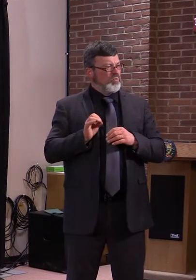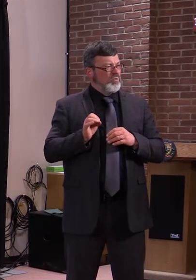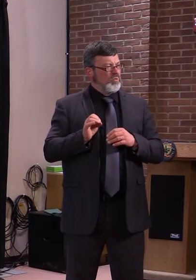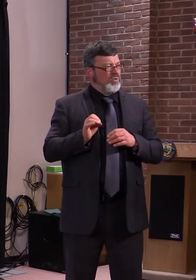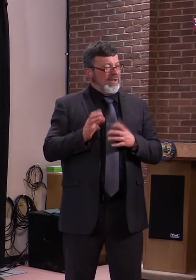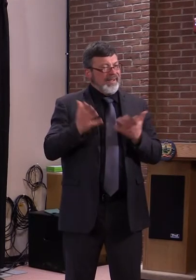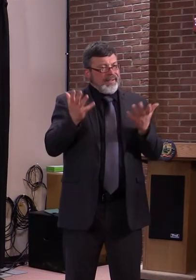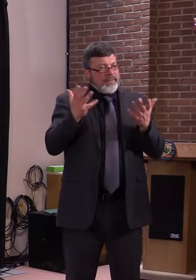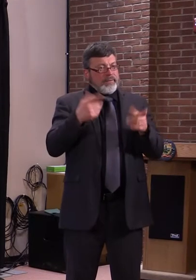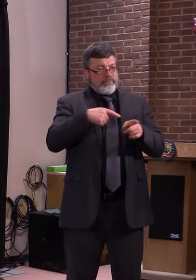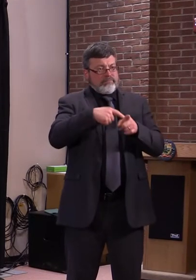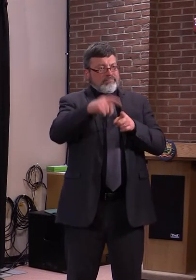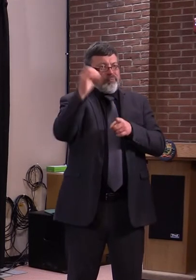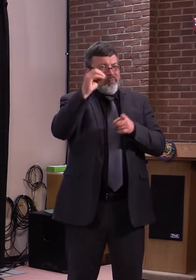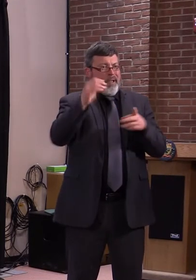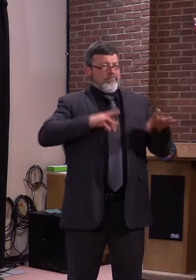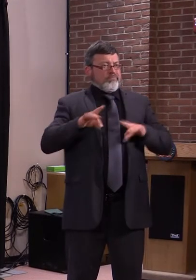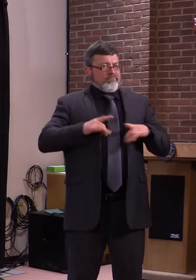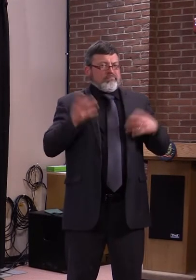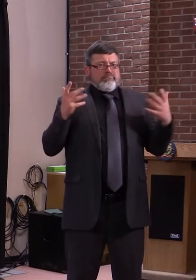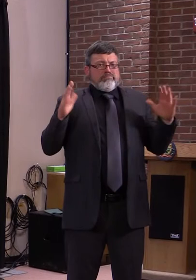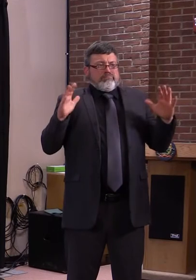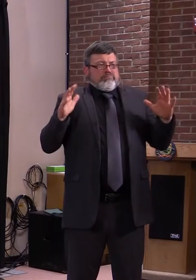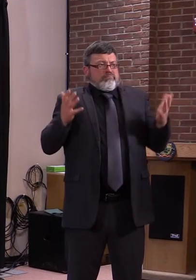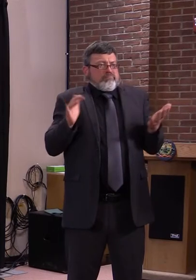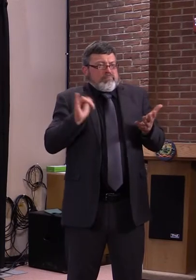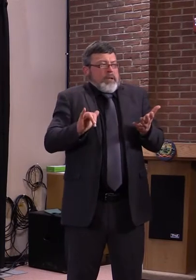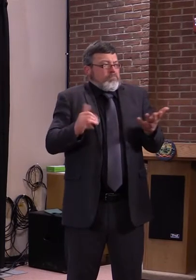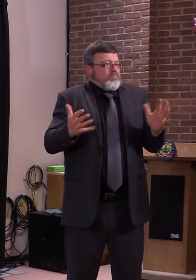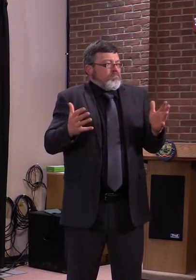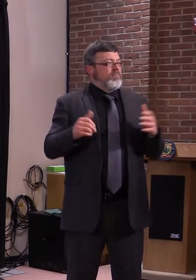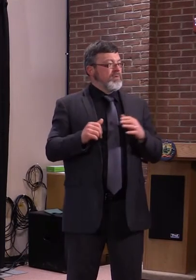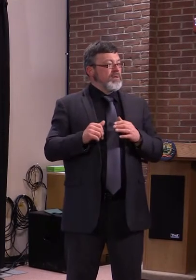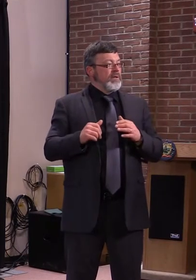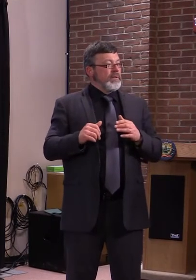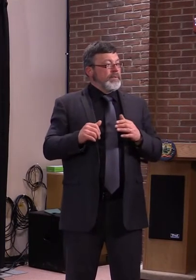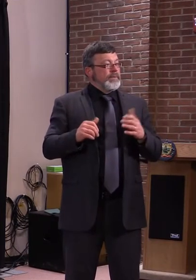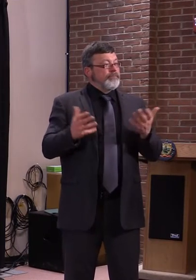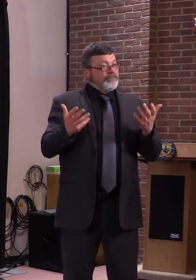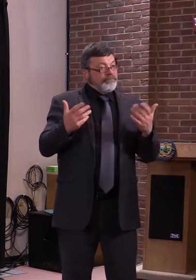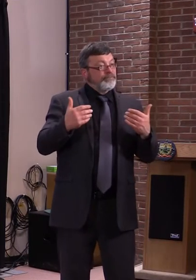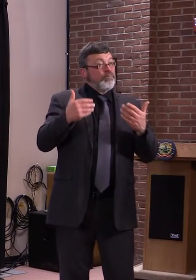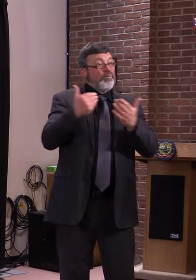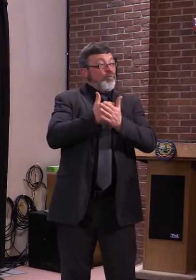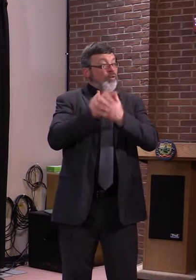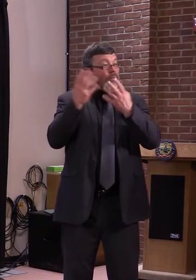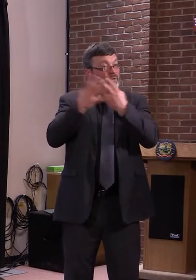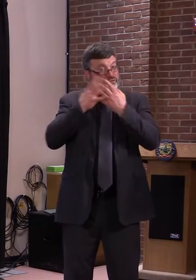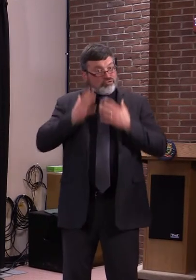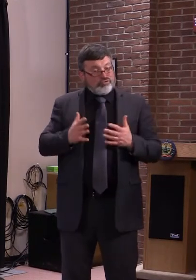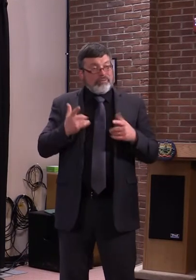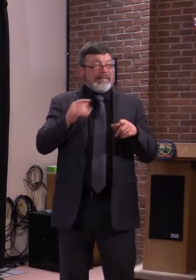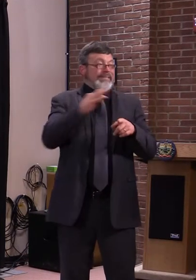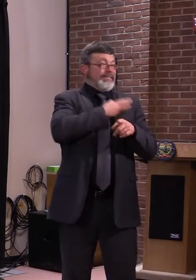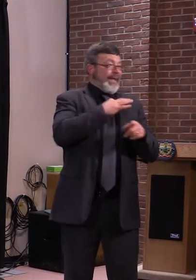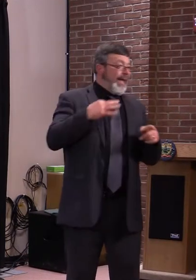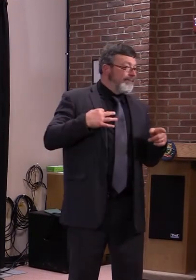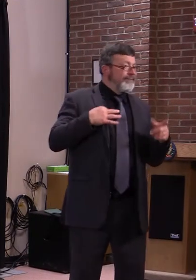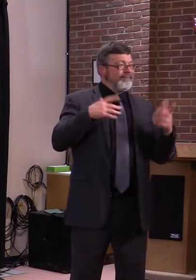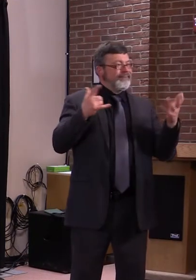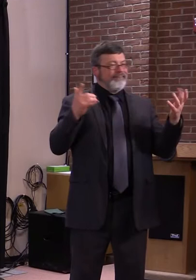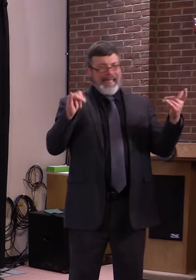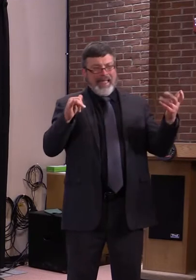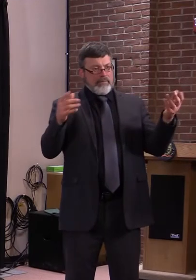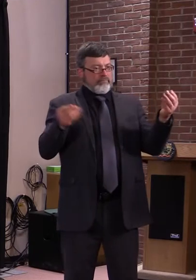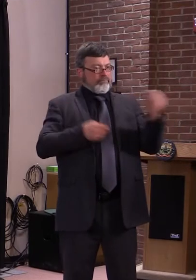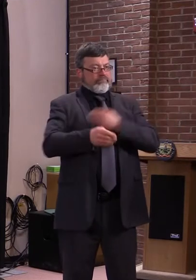staff or can come in with inmates who are or incarcerated individuals who are new to the facility.